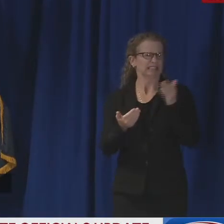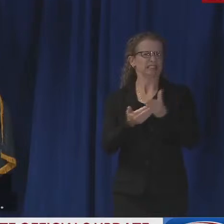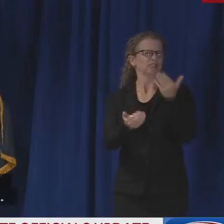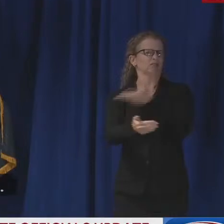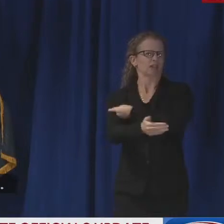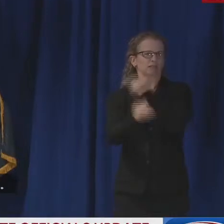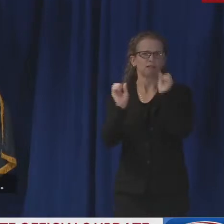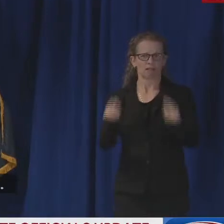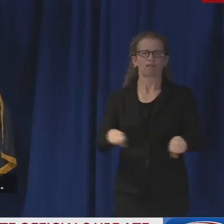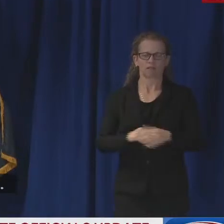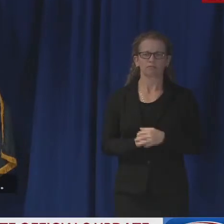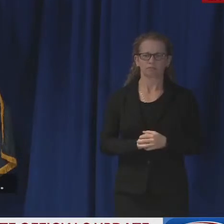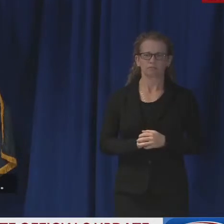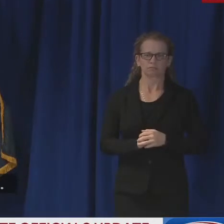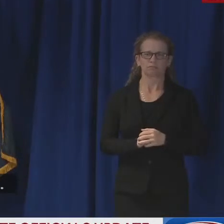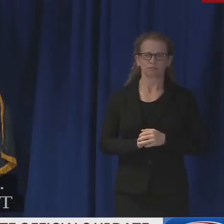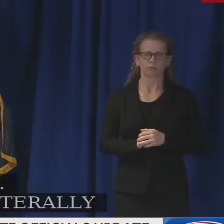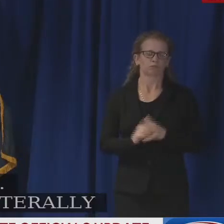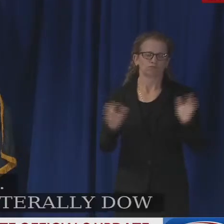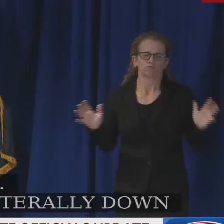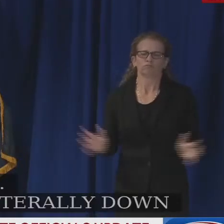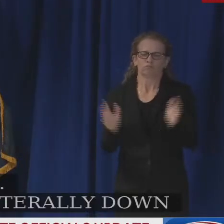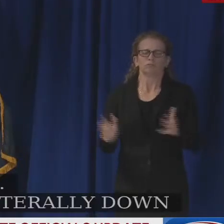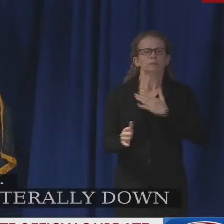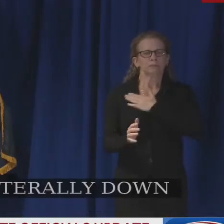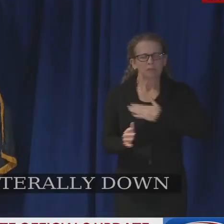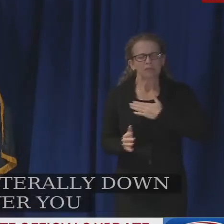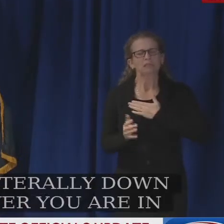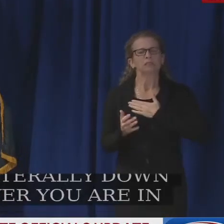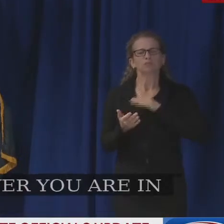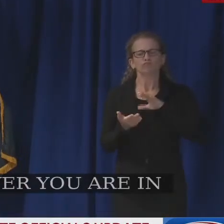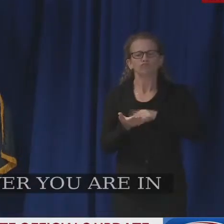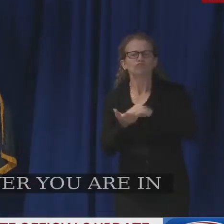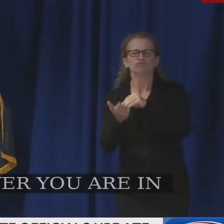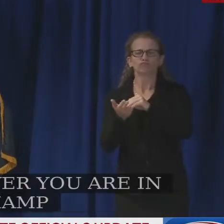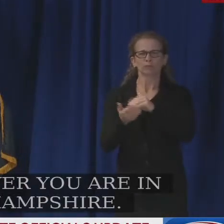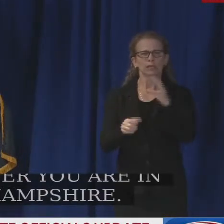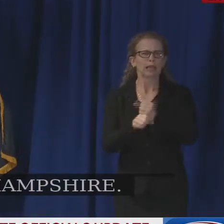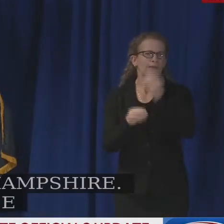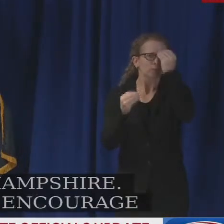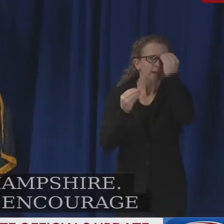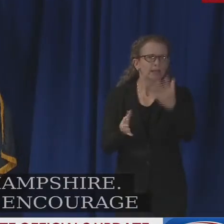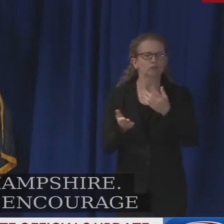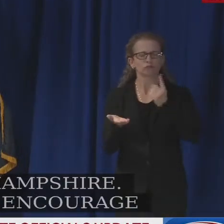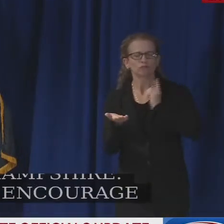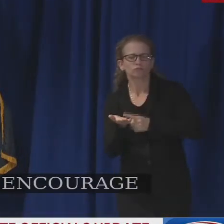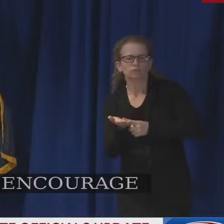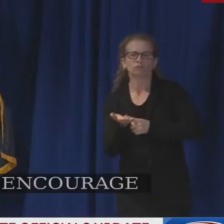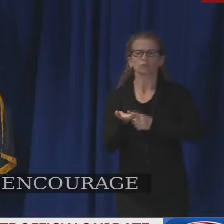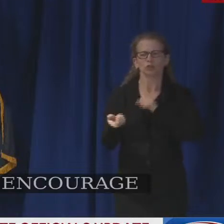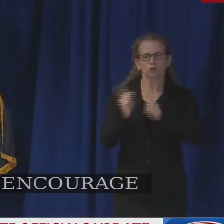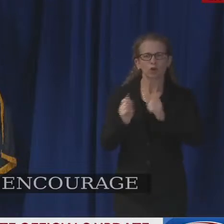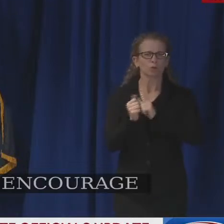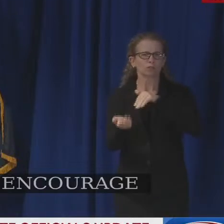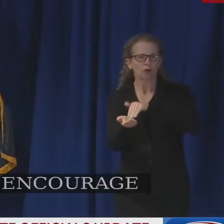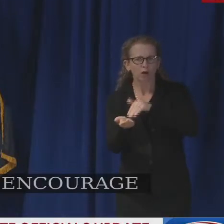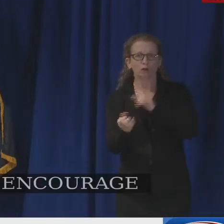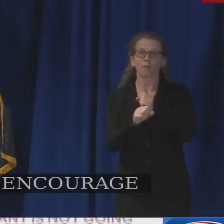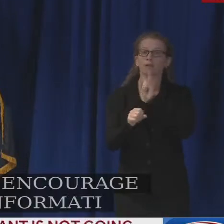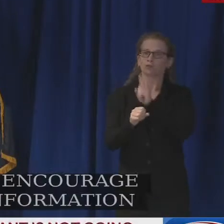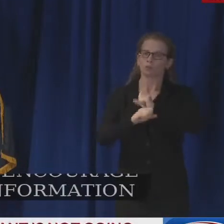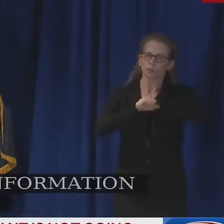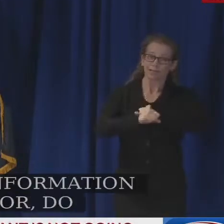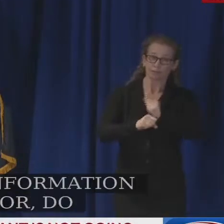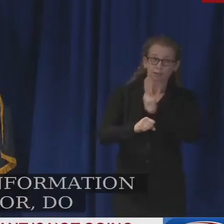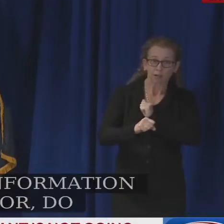really encourage folks and to get the information that they're looking for, do their research, and make sure that they're taking the right precautions for